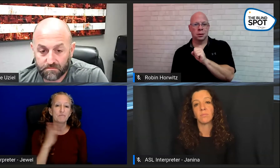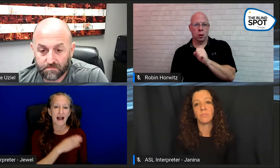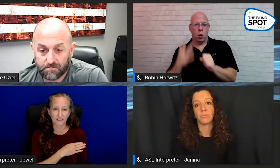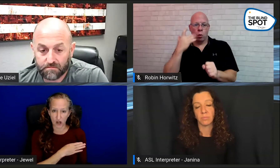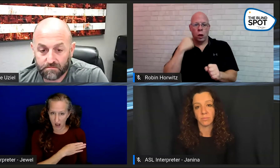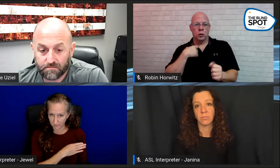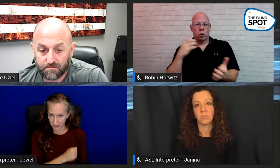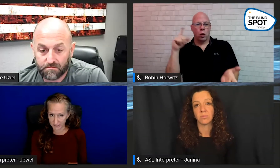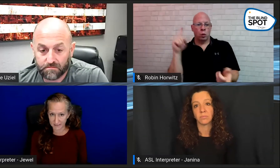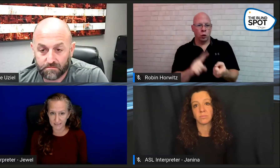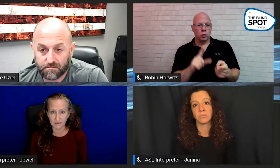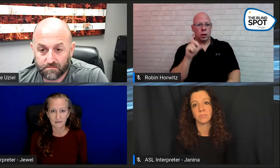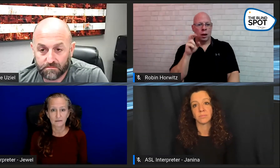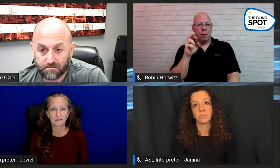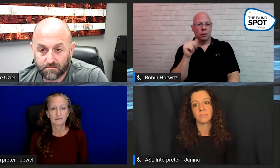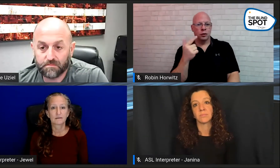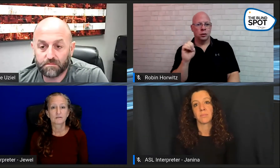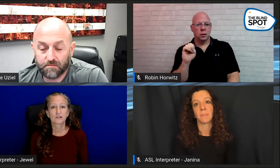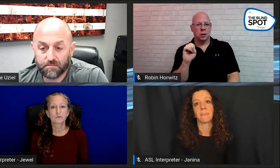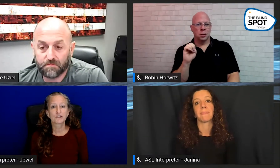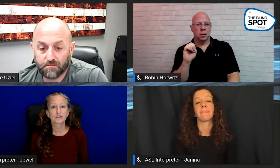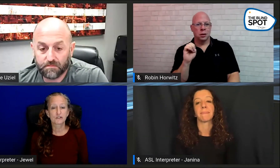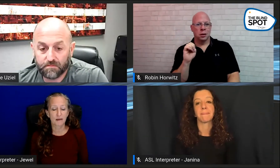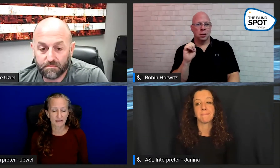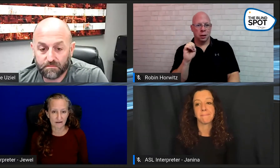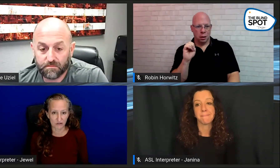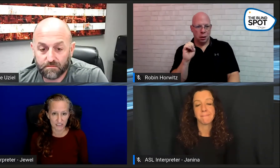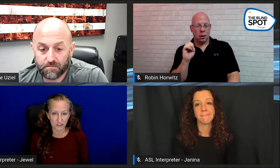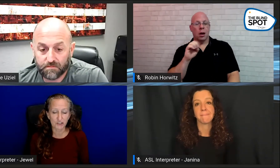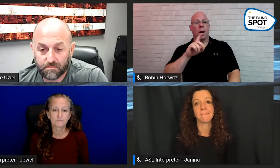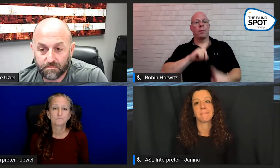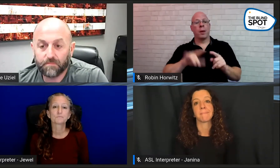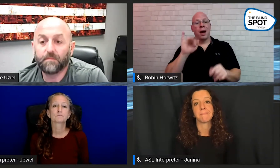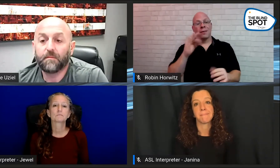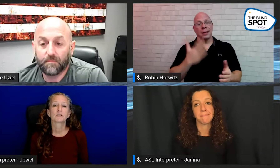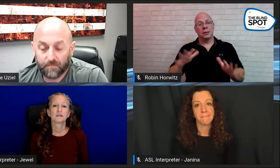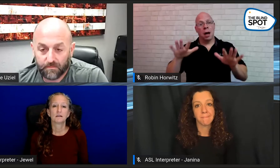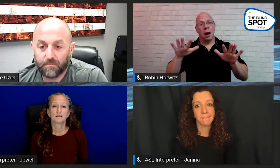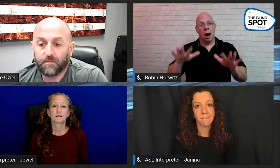will move back to options to reduce my leverage.